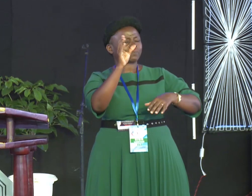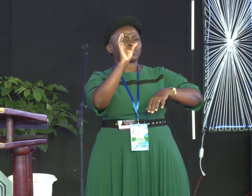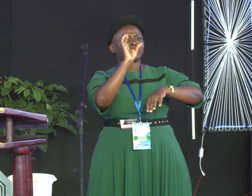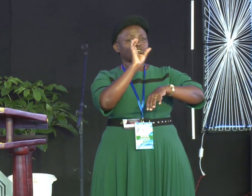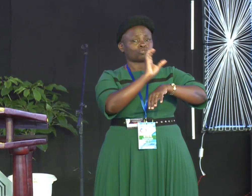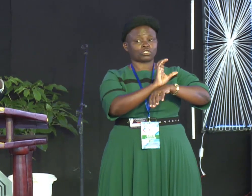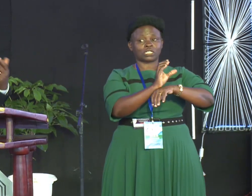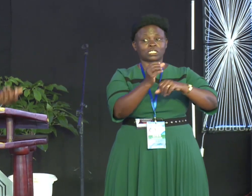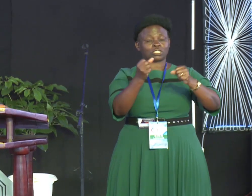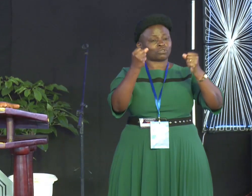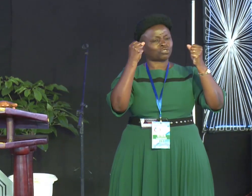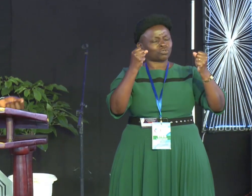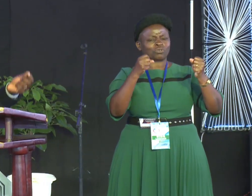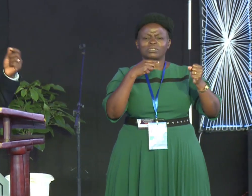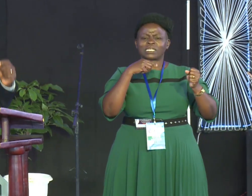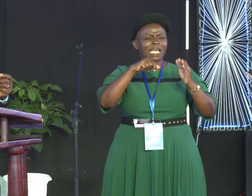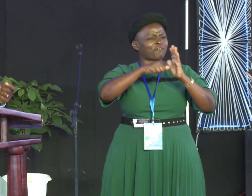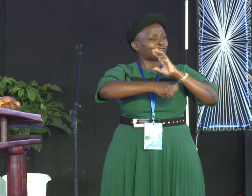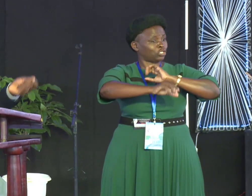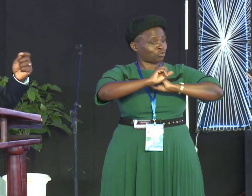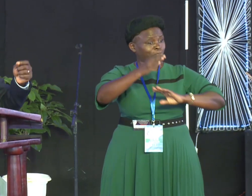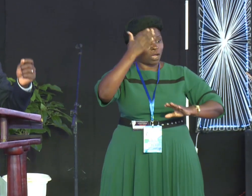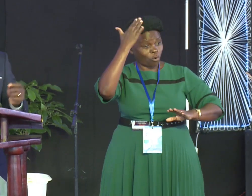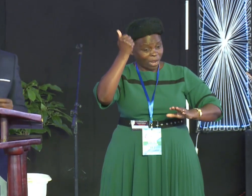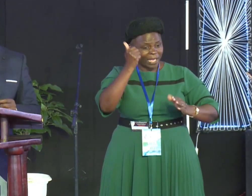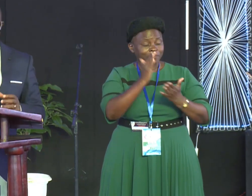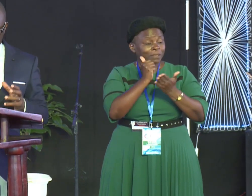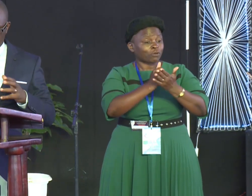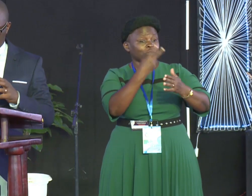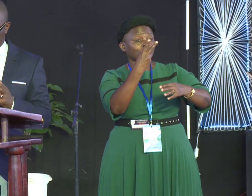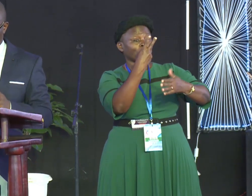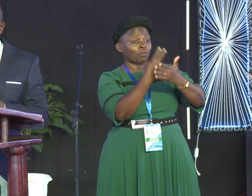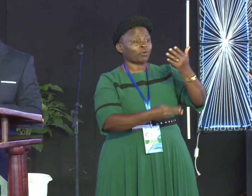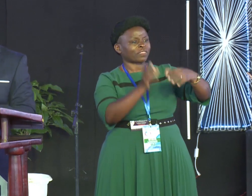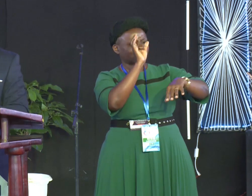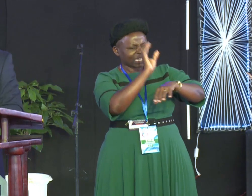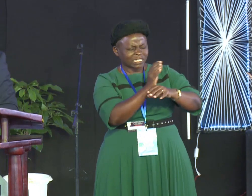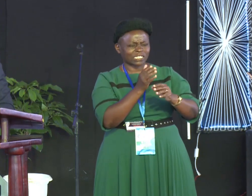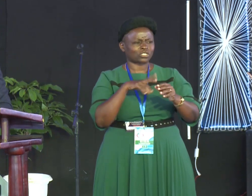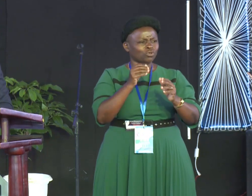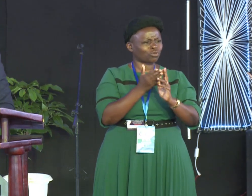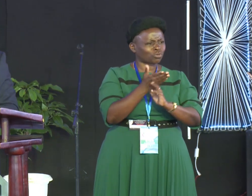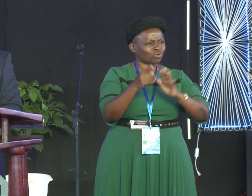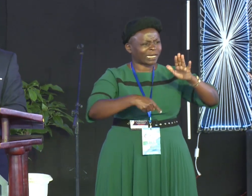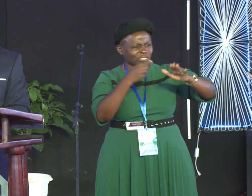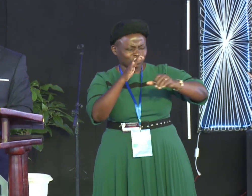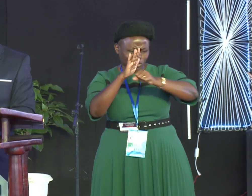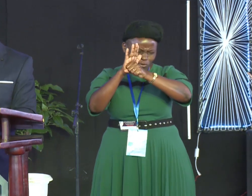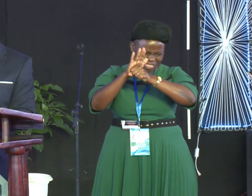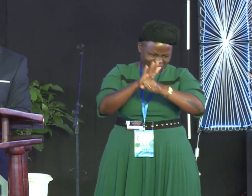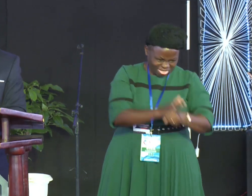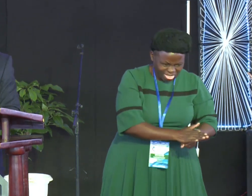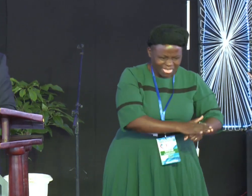zaali z'amaanyi tazirinaako nsonga lwakuba zaali ziyita mu mbeera ey'okunyigiriza. The church of Smyrna and the church